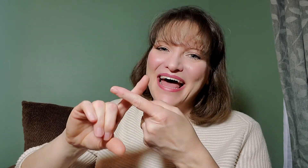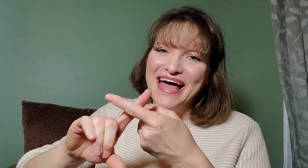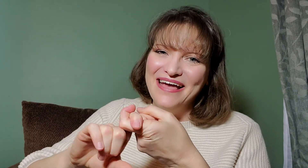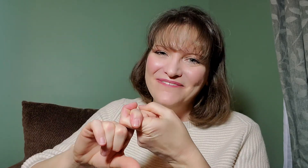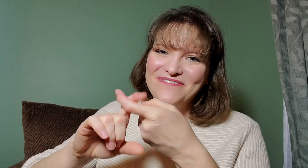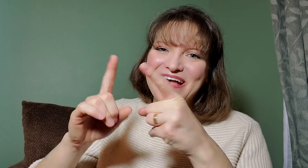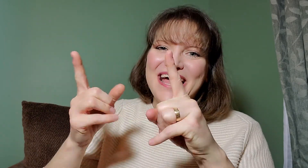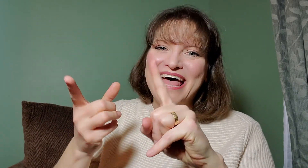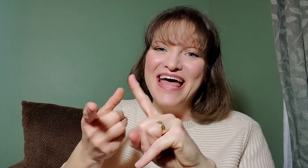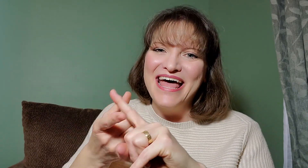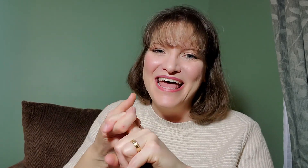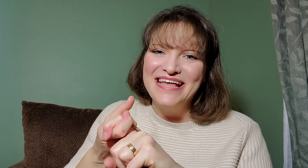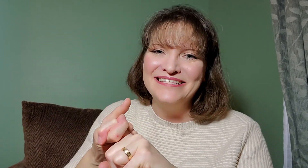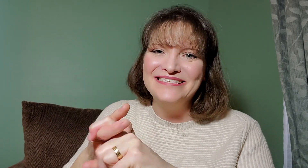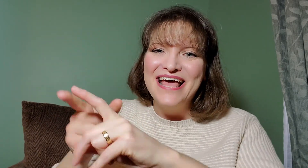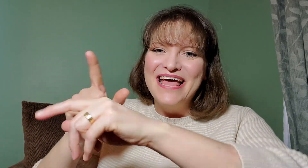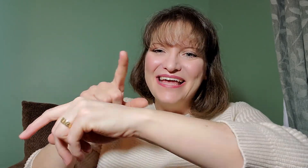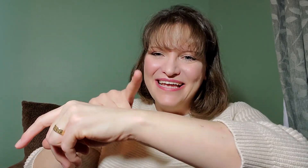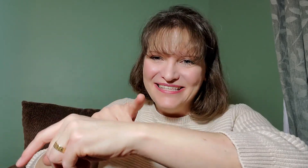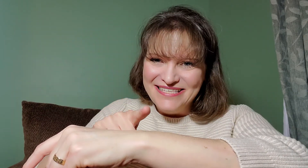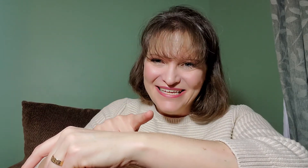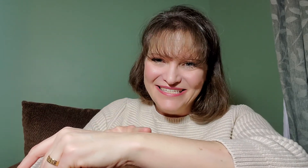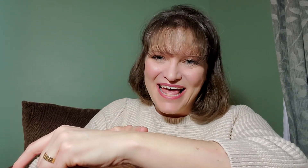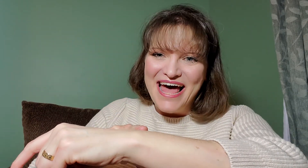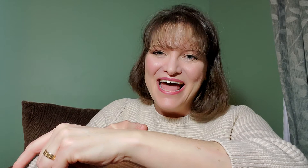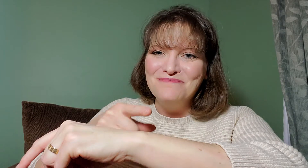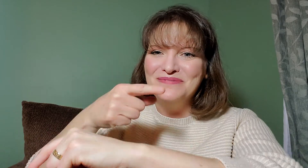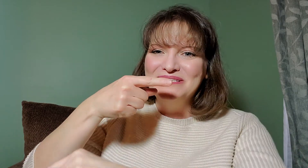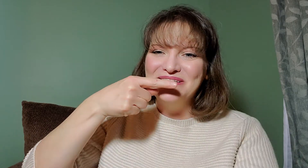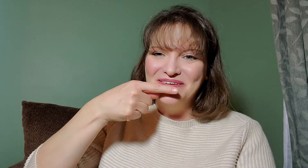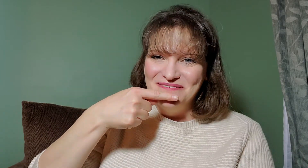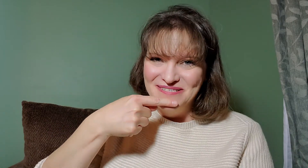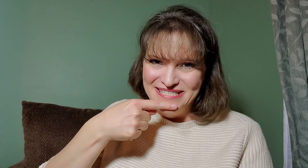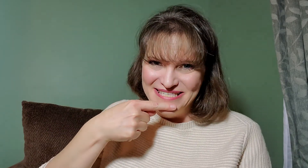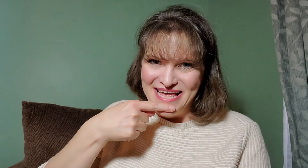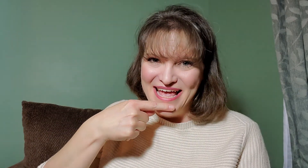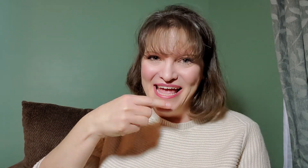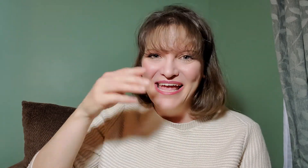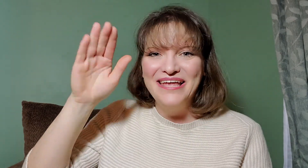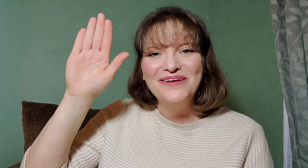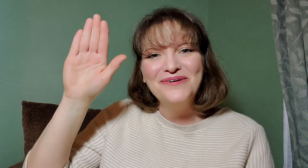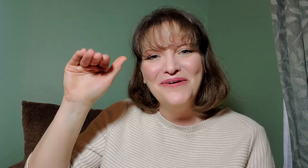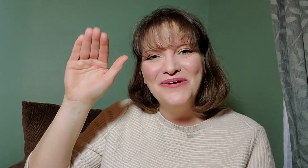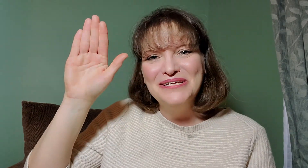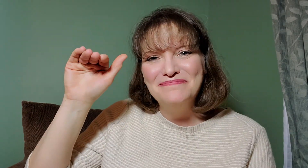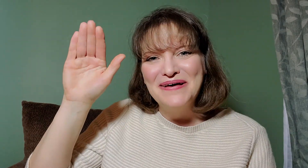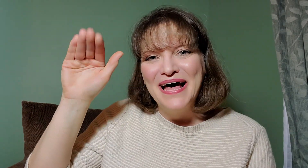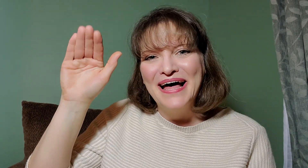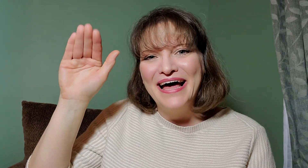Goodbye, friends. It's time to say